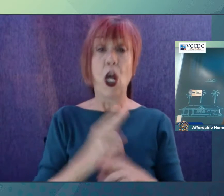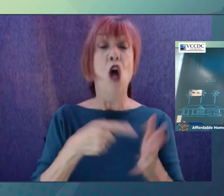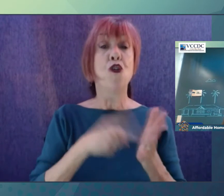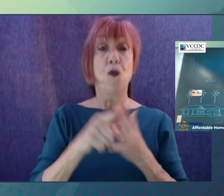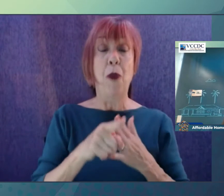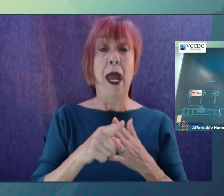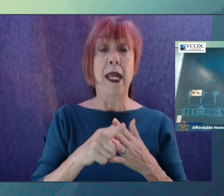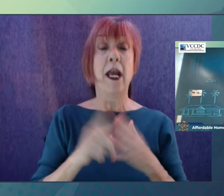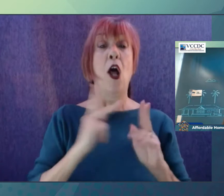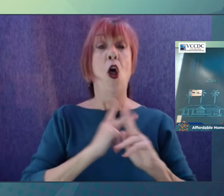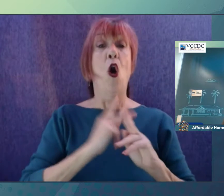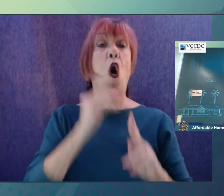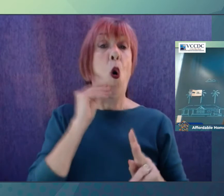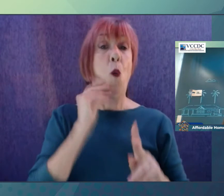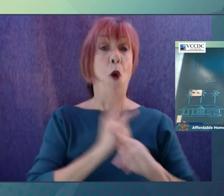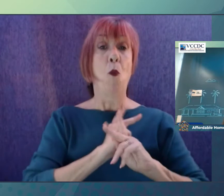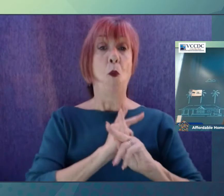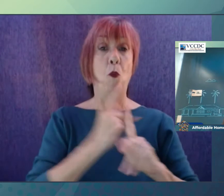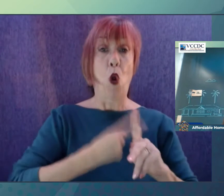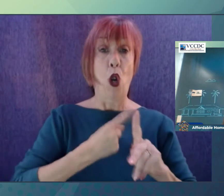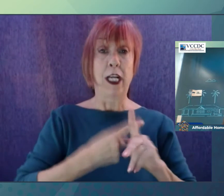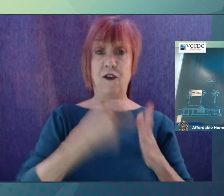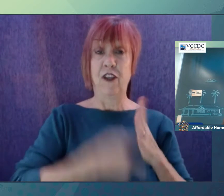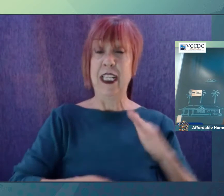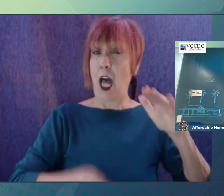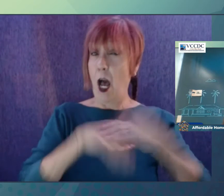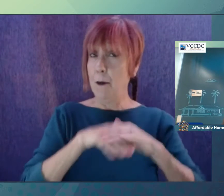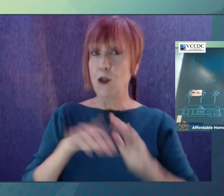to $25,000. Next slide.